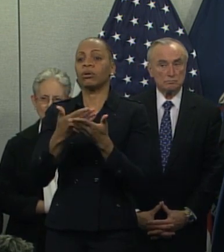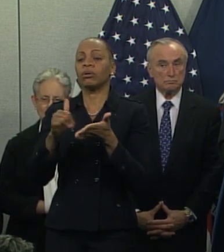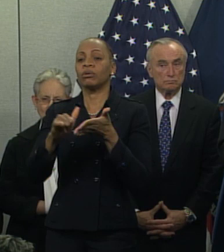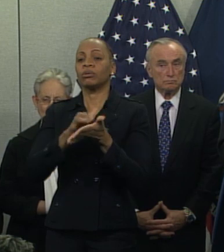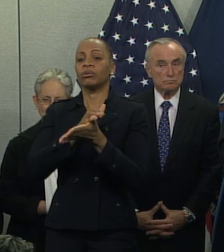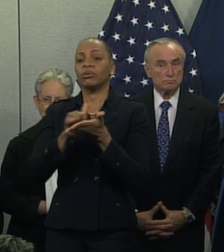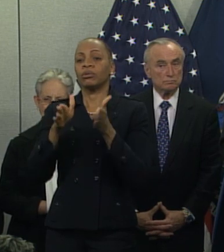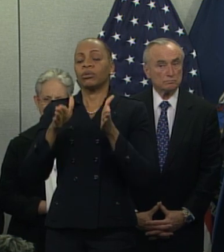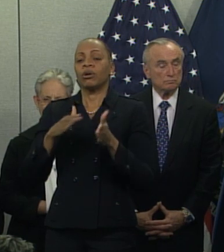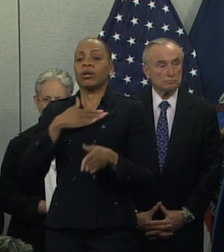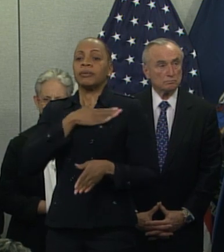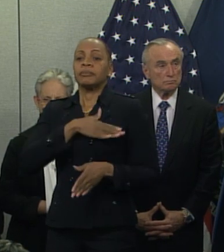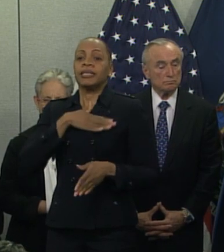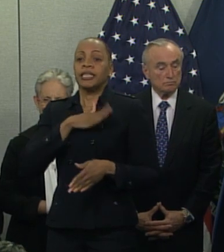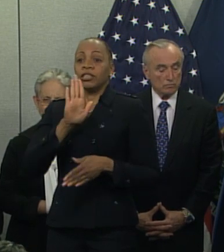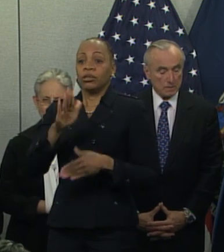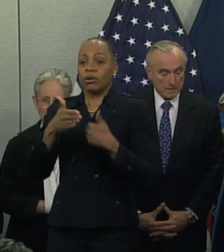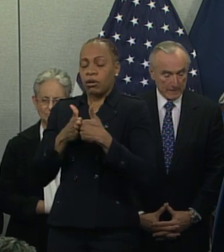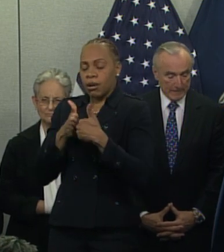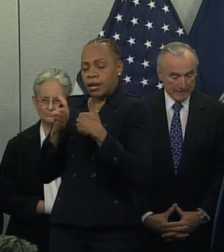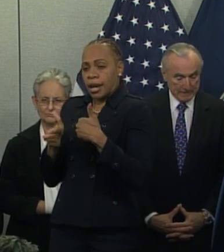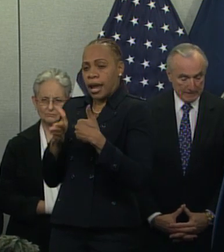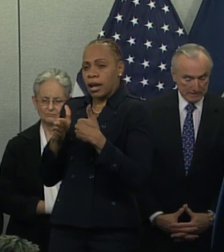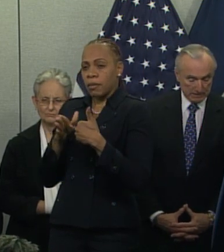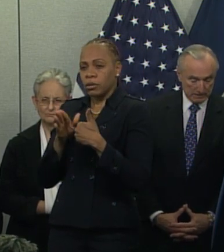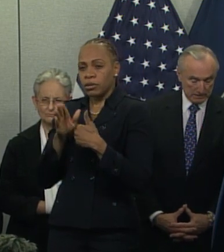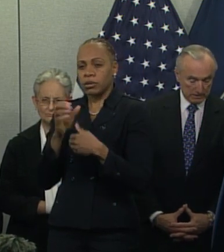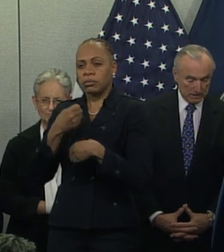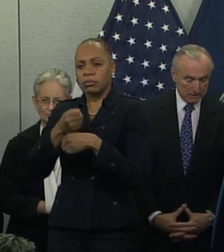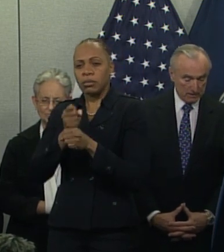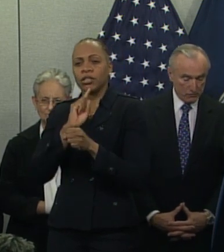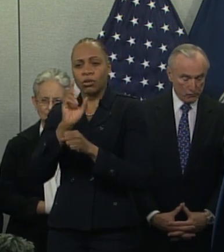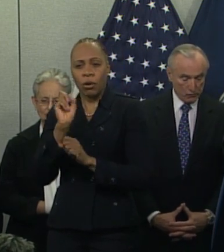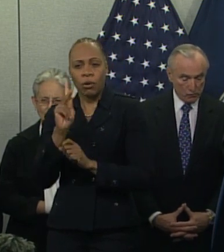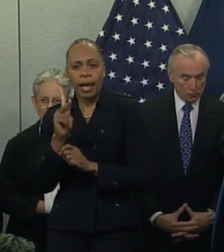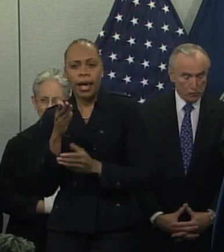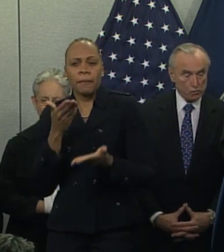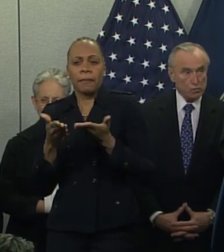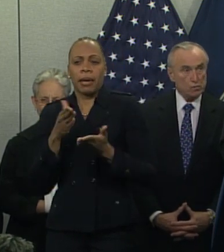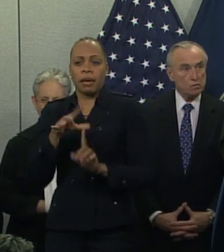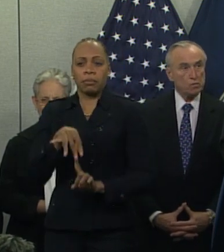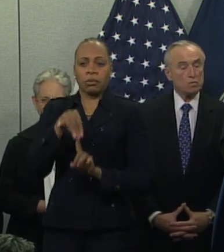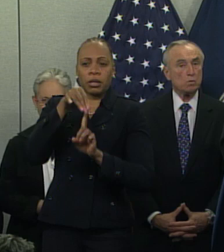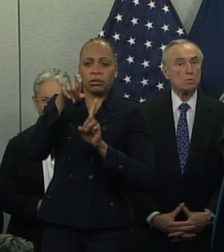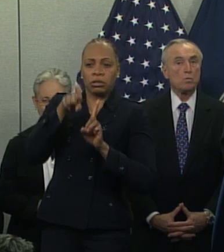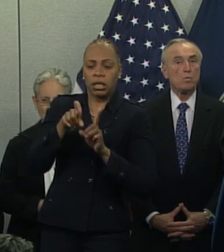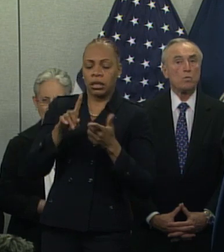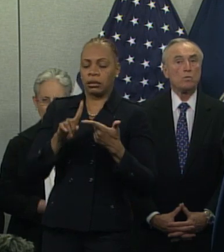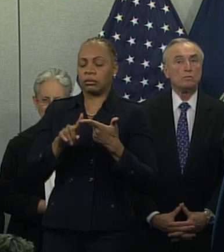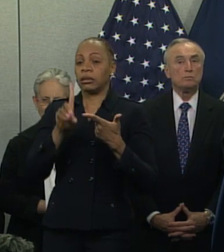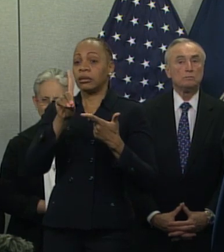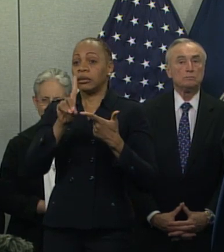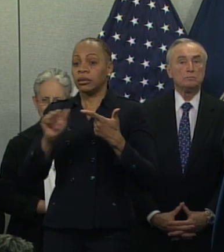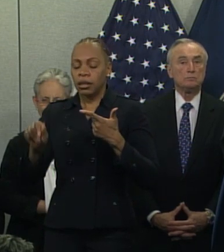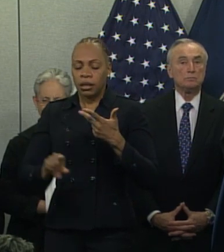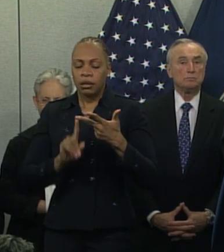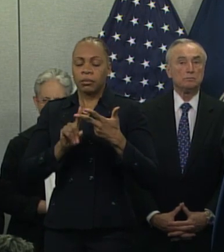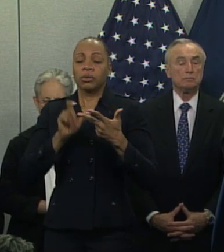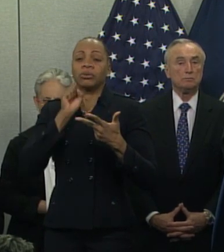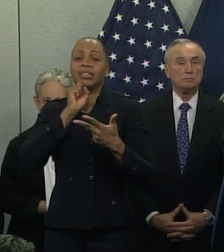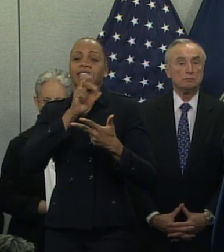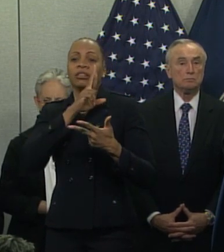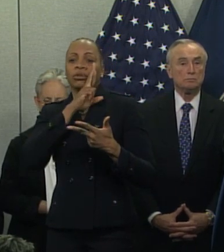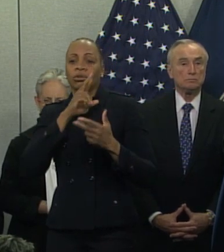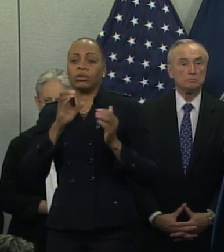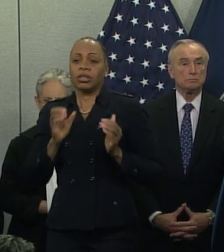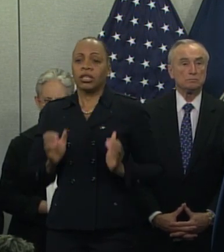please check in on your neighbors. If you have neighbors who might have special needs, might be disabled, might be seniors, who you